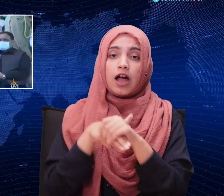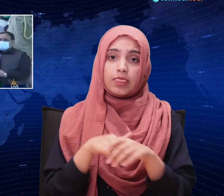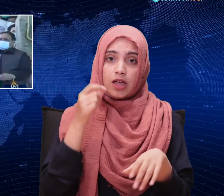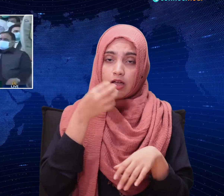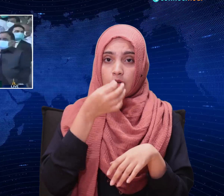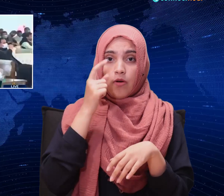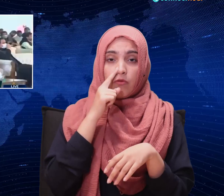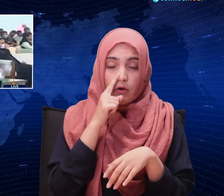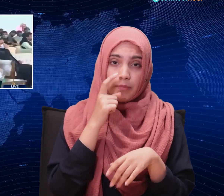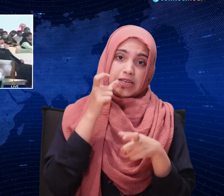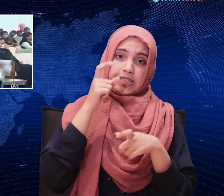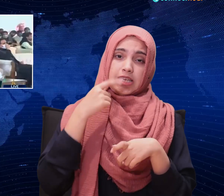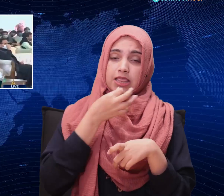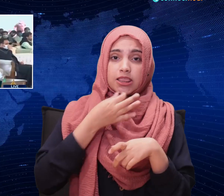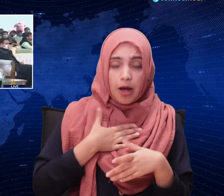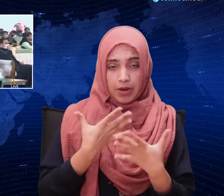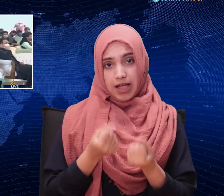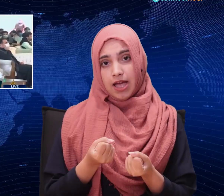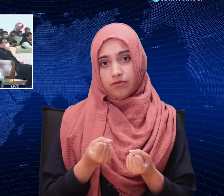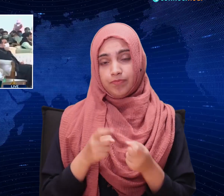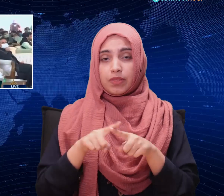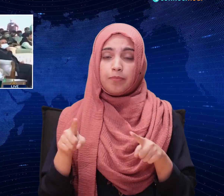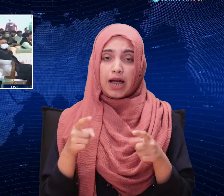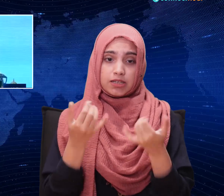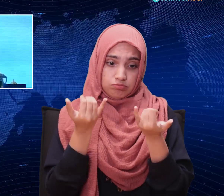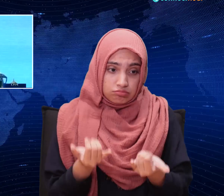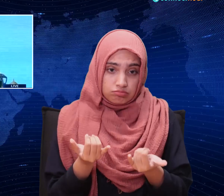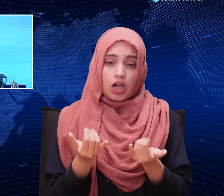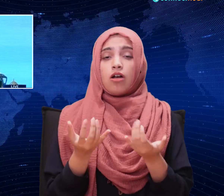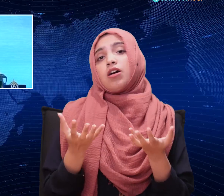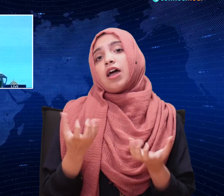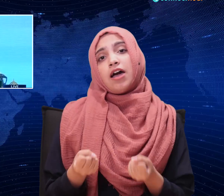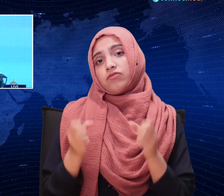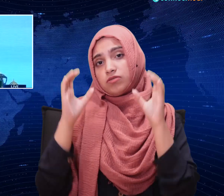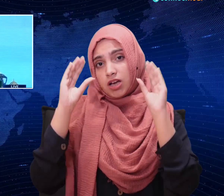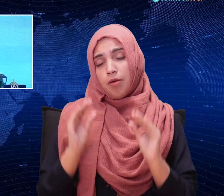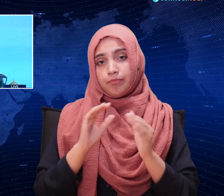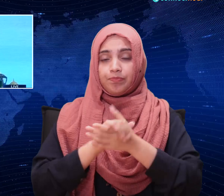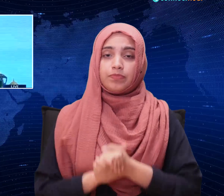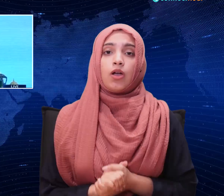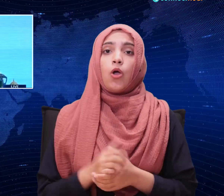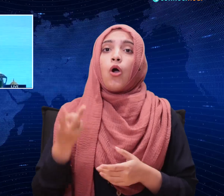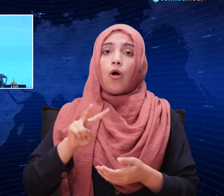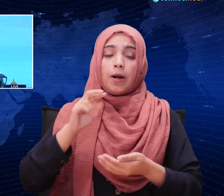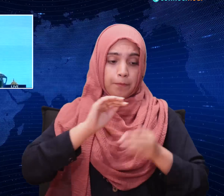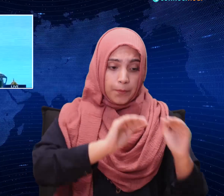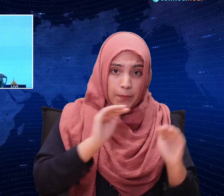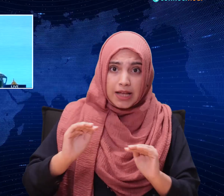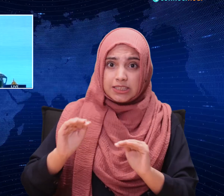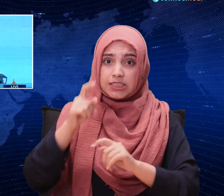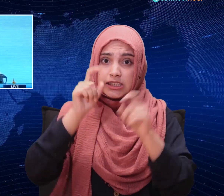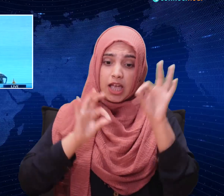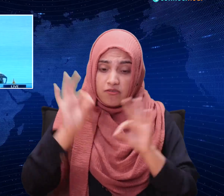A big reason for the destruction we're seeing is that our children are not being brought up properly,